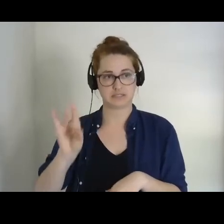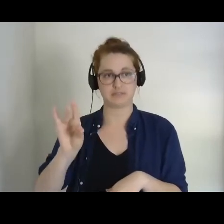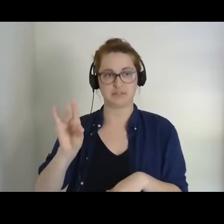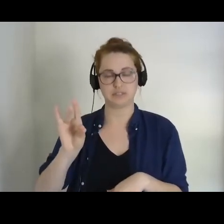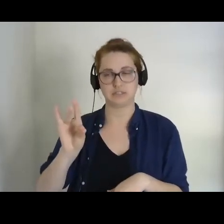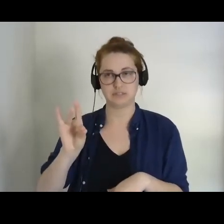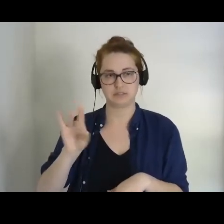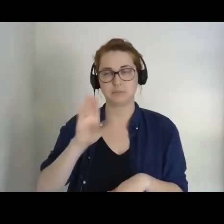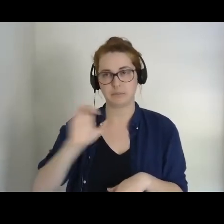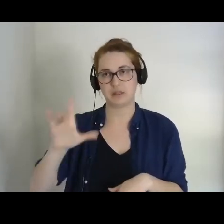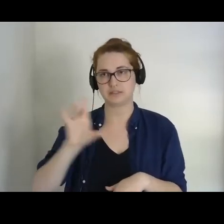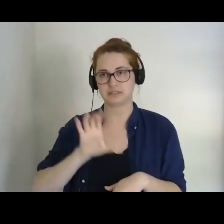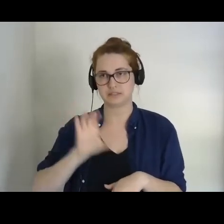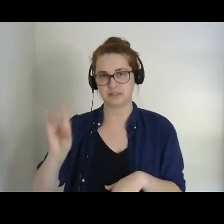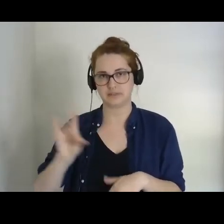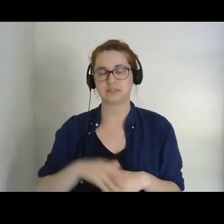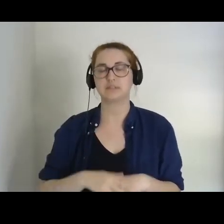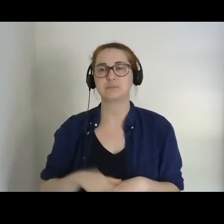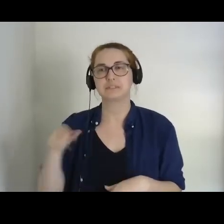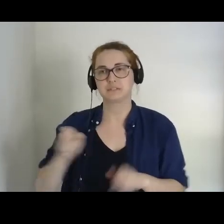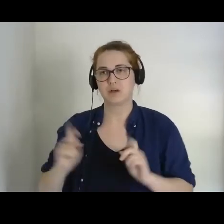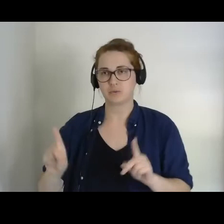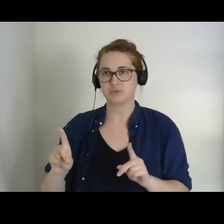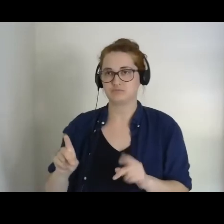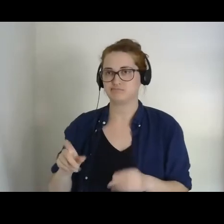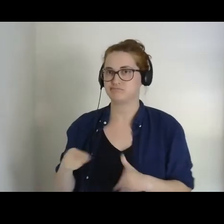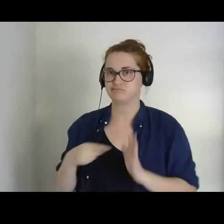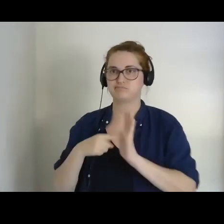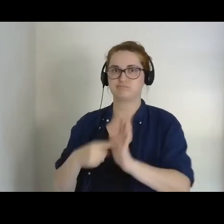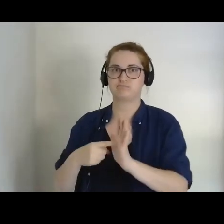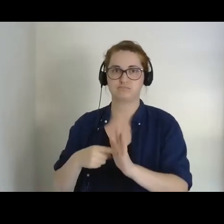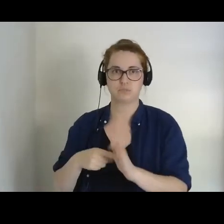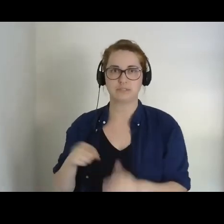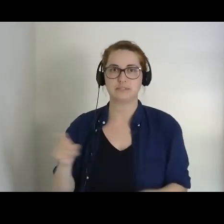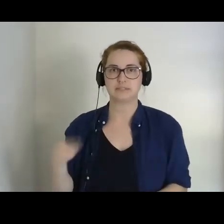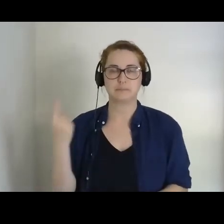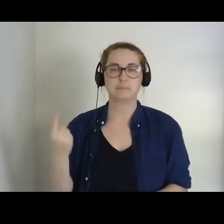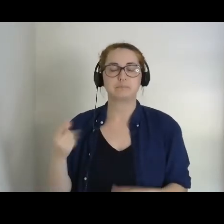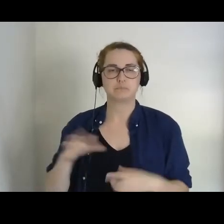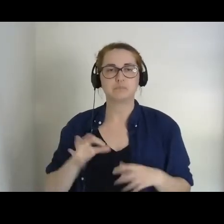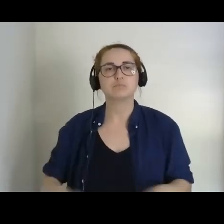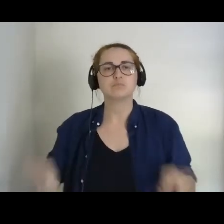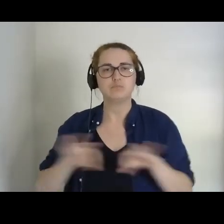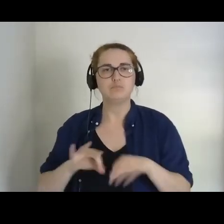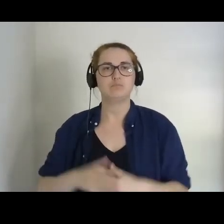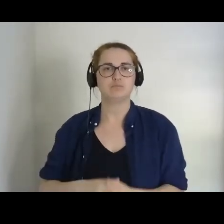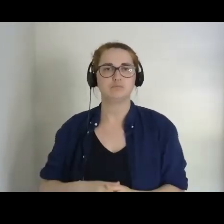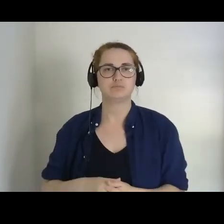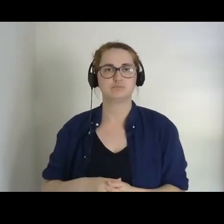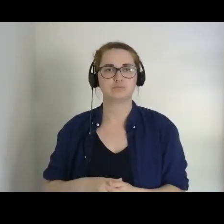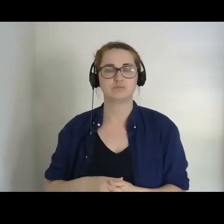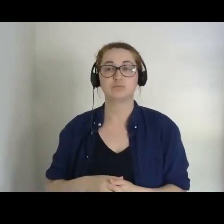important opportunity to highlight something that Justice Beverly McLaughlin wrote in the